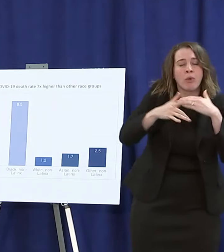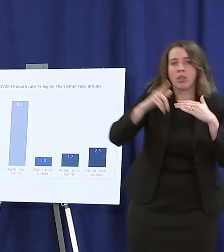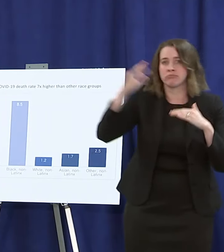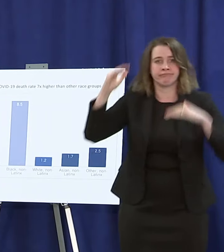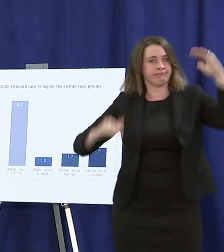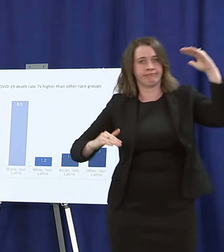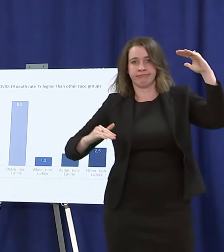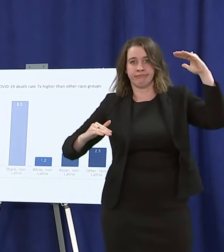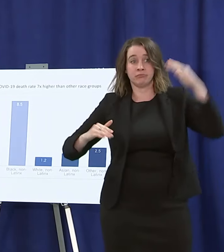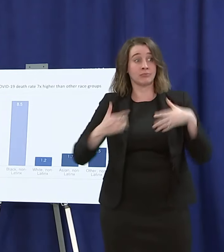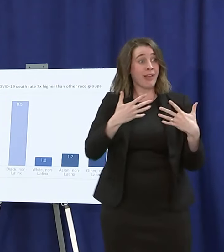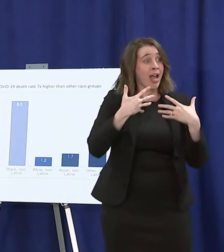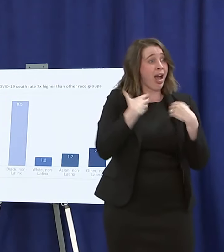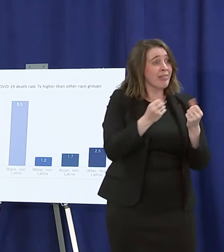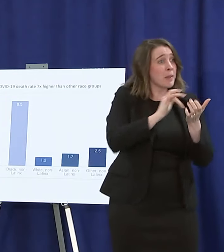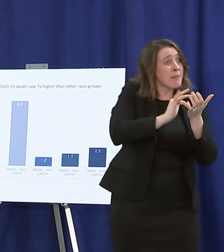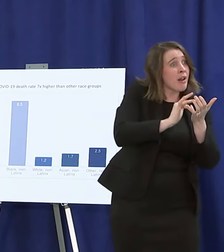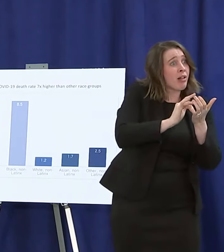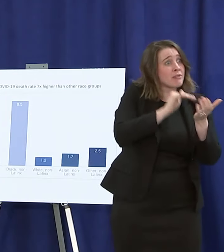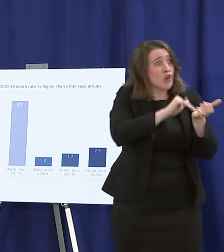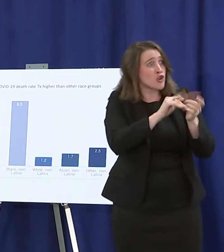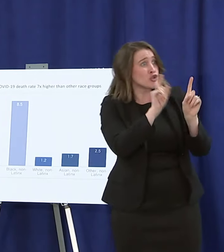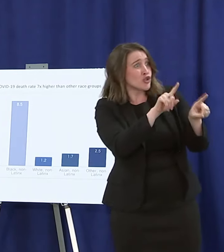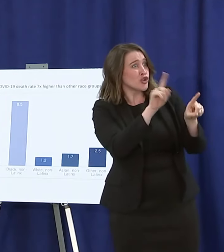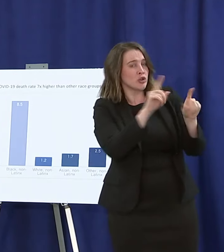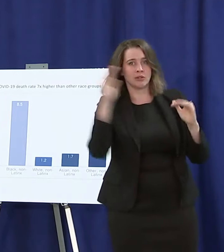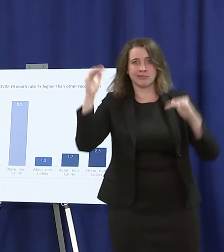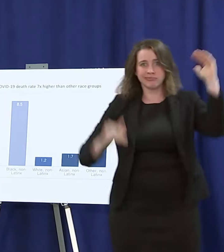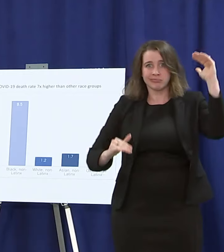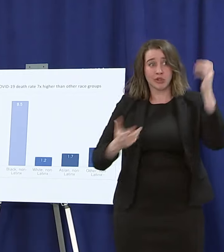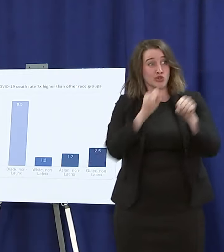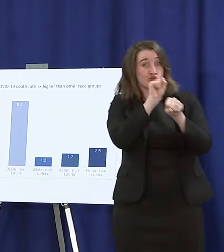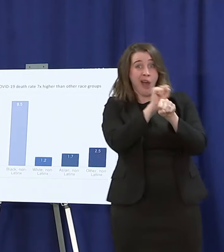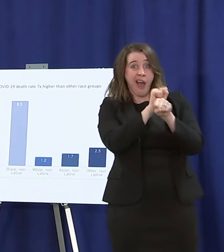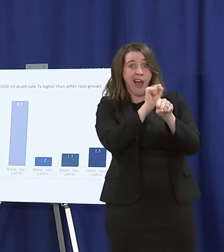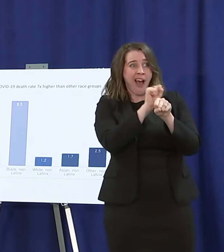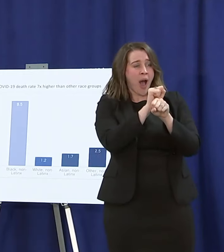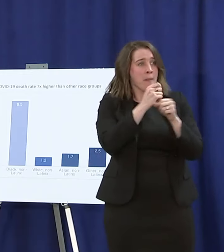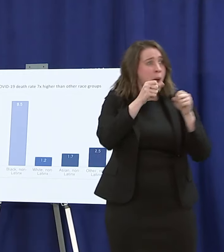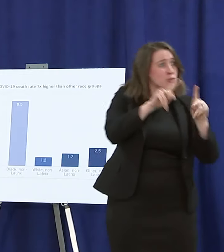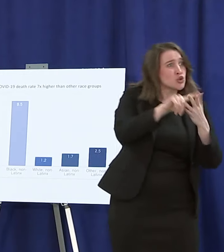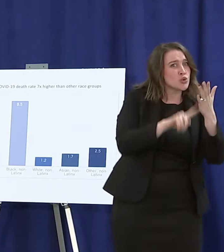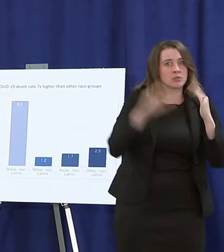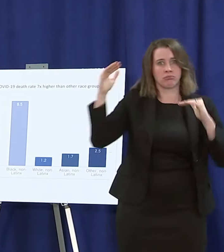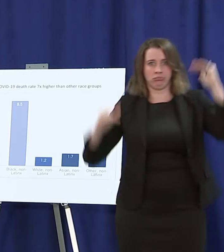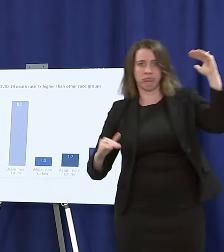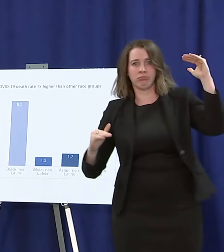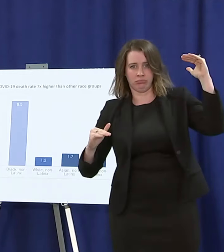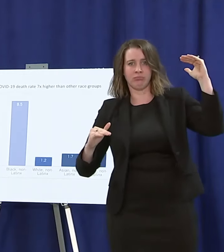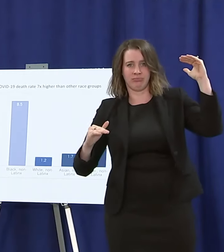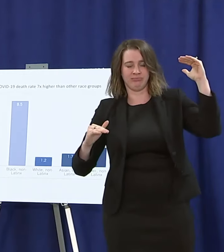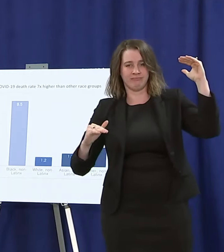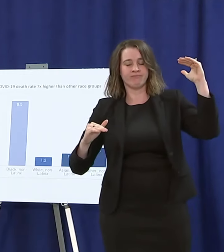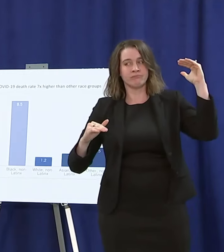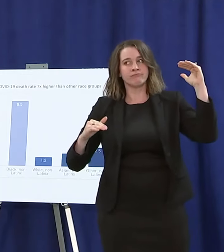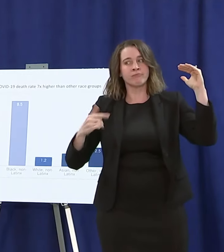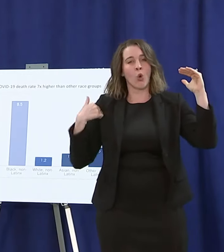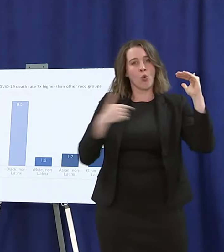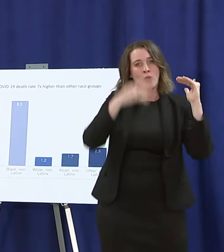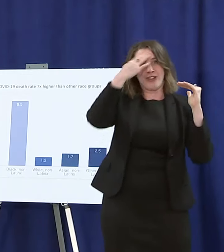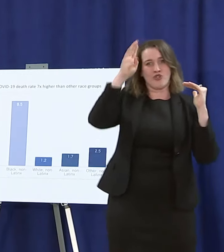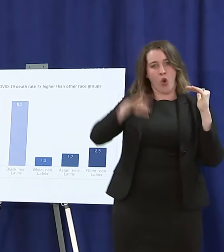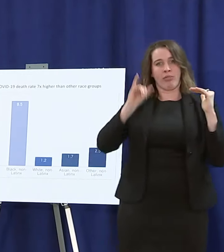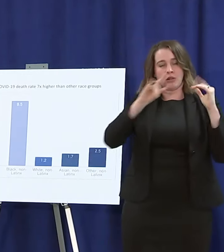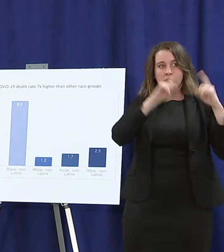unequal health care access, job access, and community investment. Dynamics we know all too well here in the